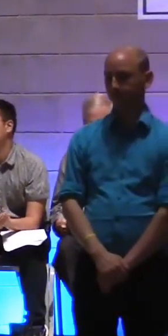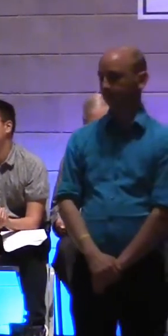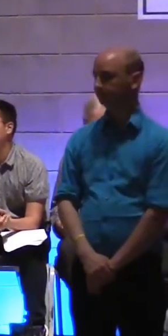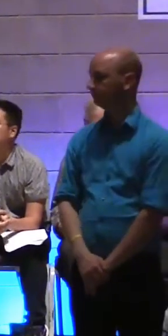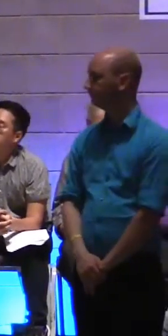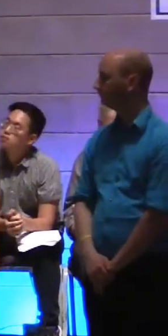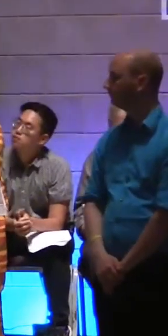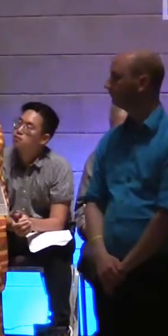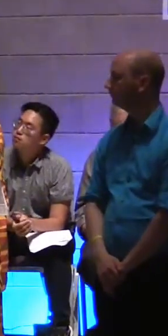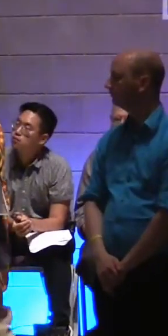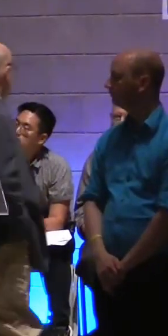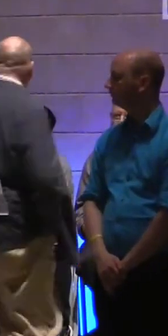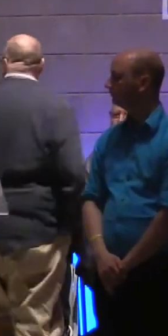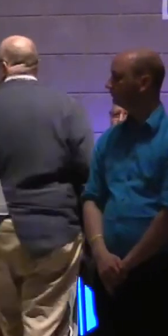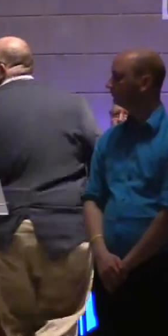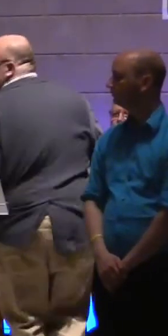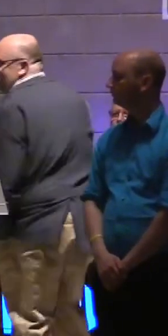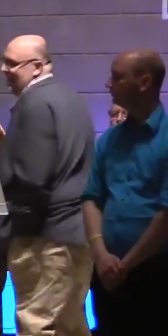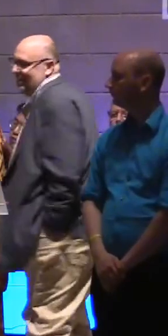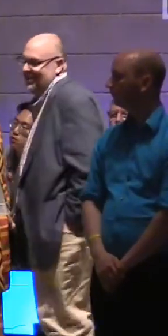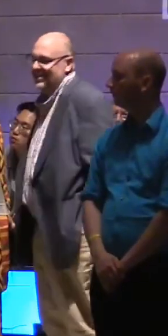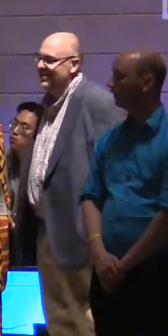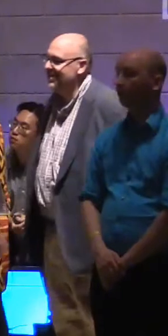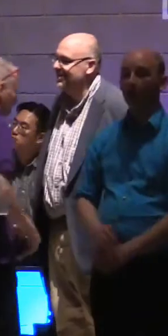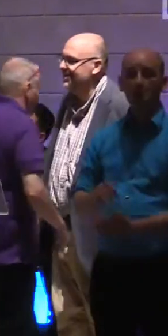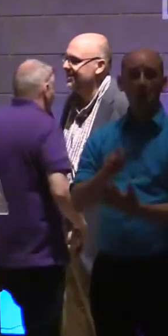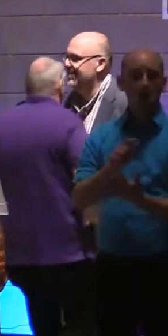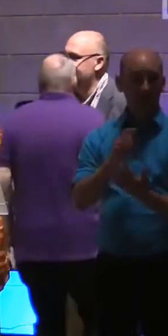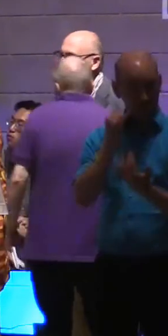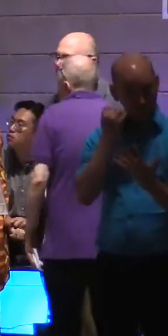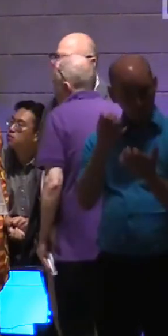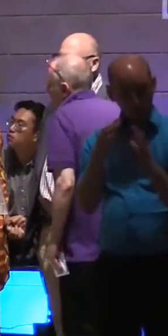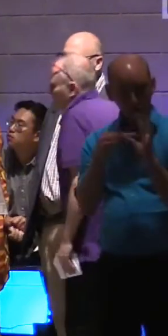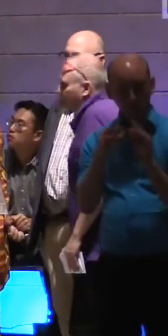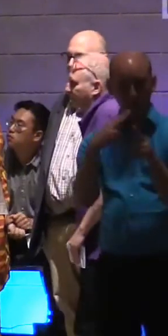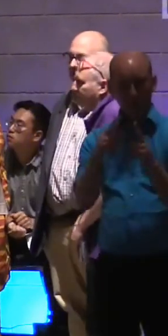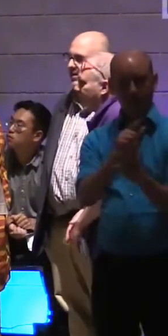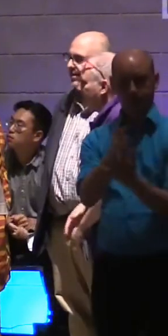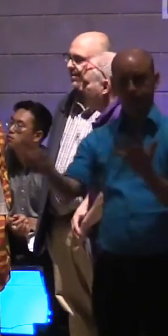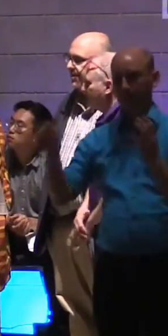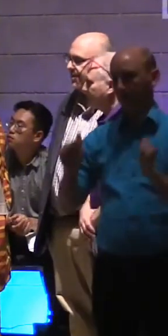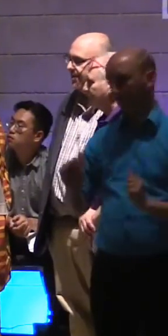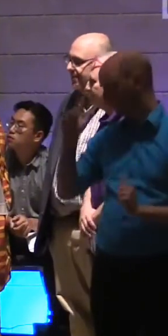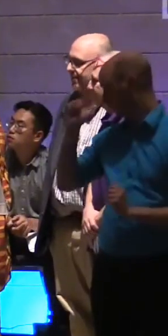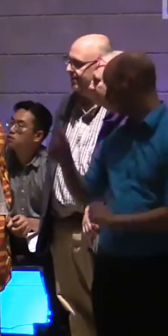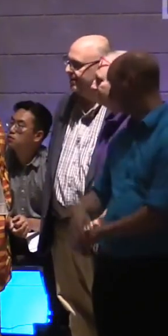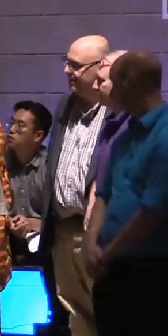And likewise, we'd invite you to make very brief comments if you'd like to offer words now.